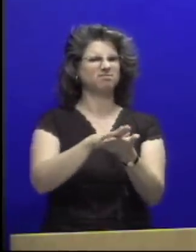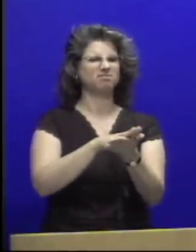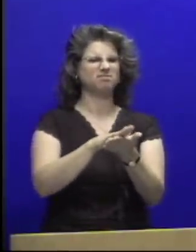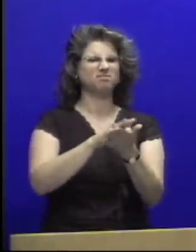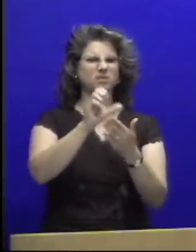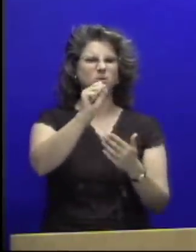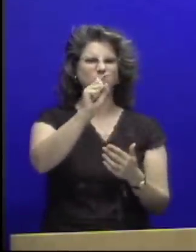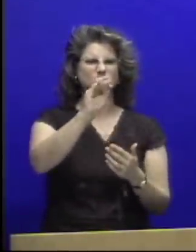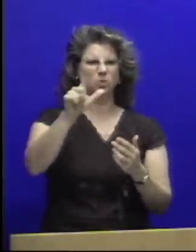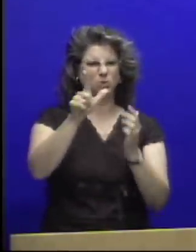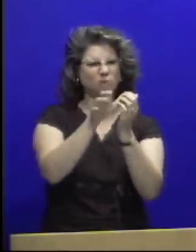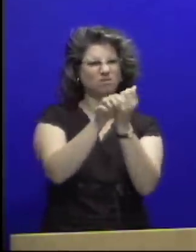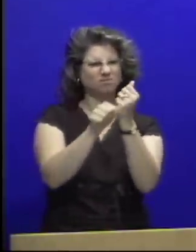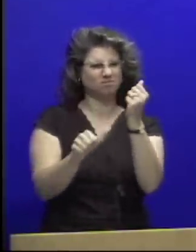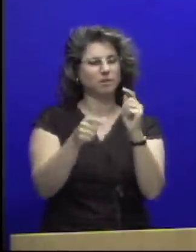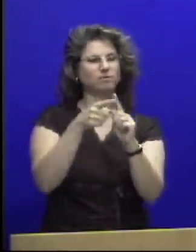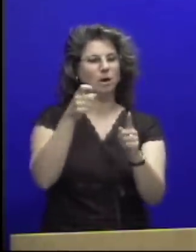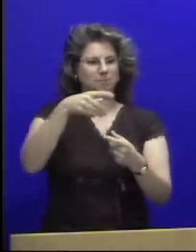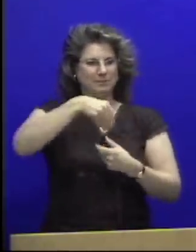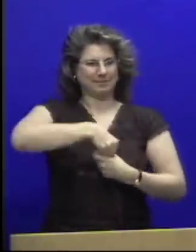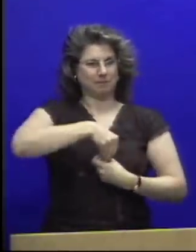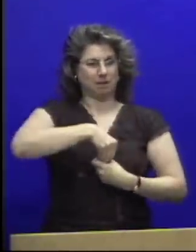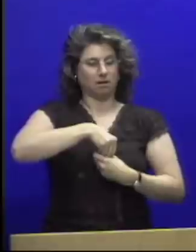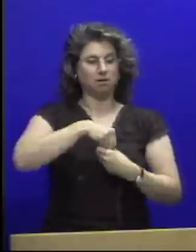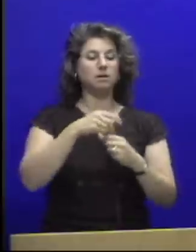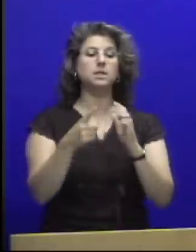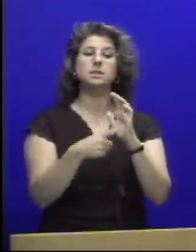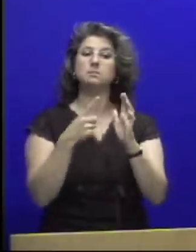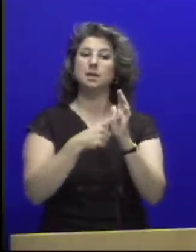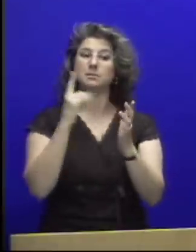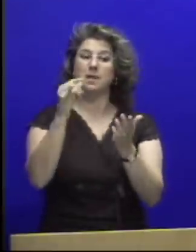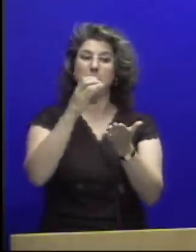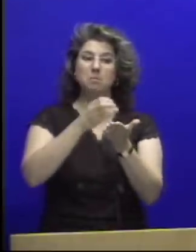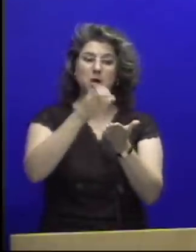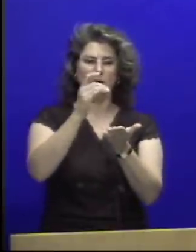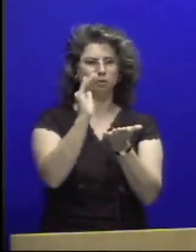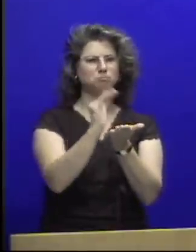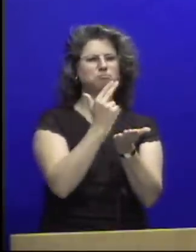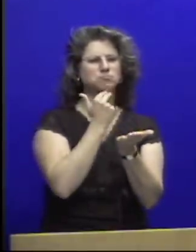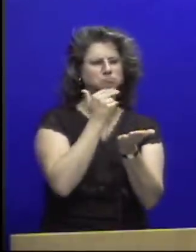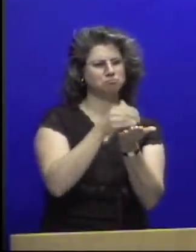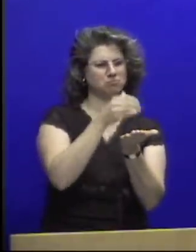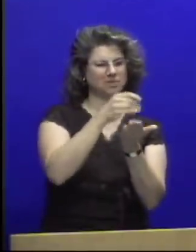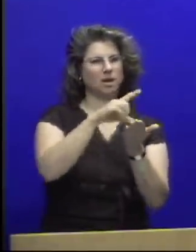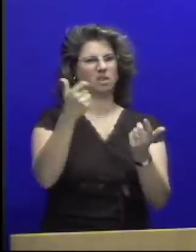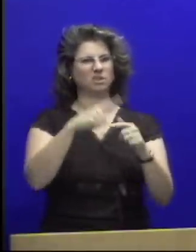intestine. Sometimes it's a small bottle, and sometimes it's up to a gallon.